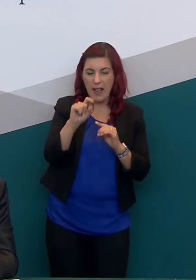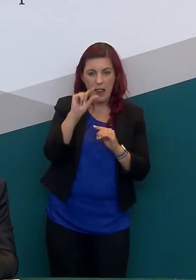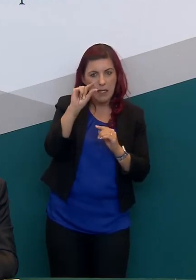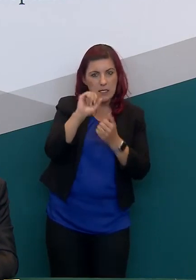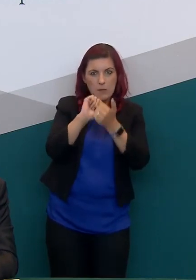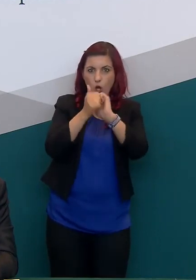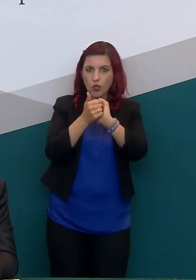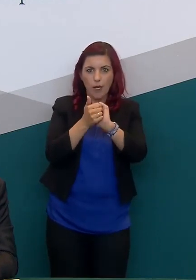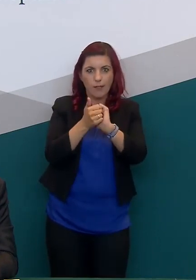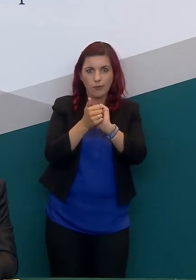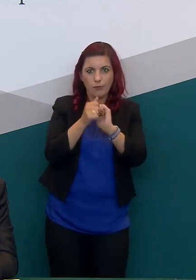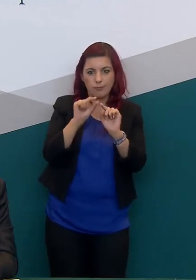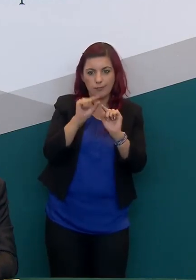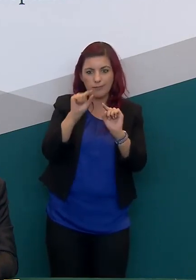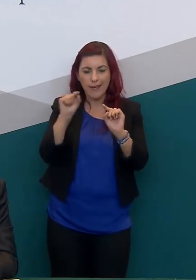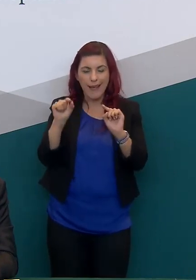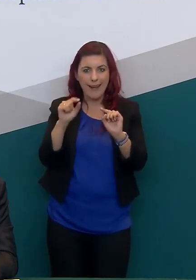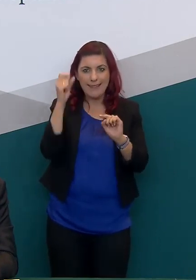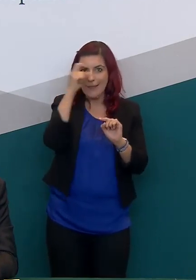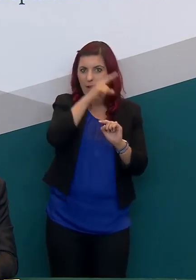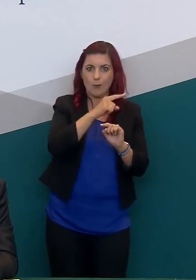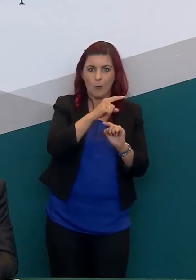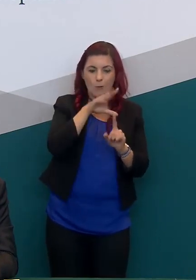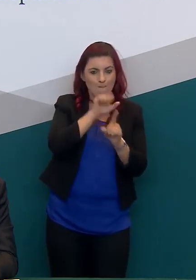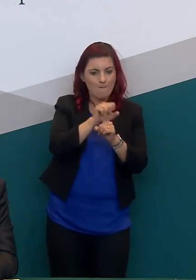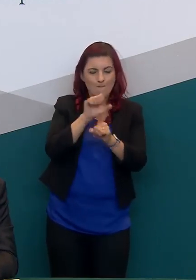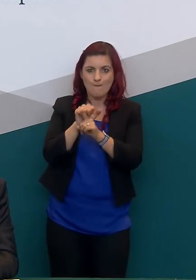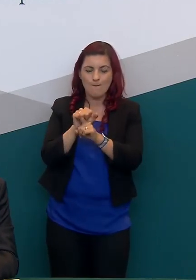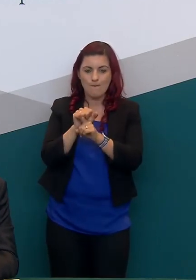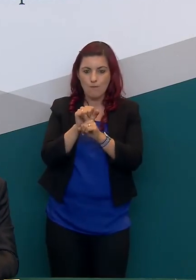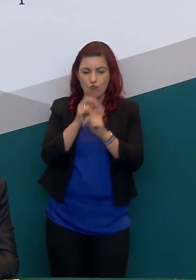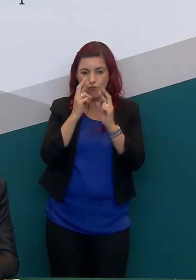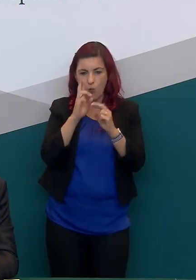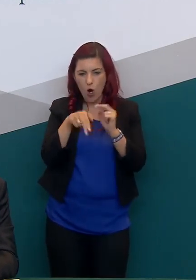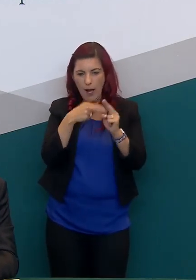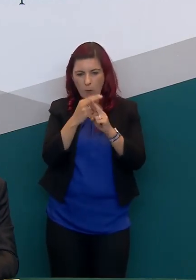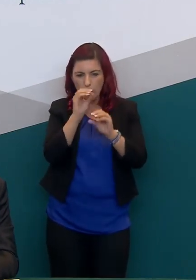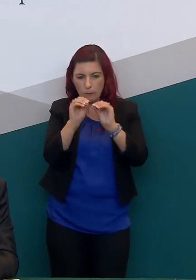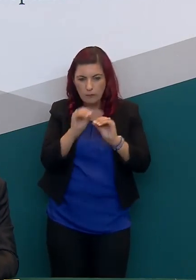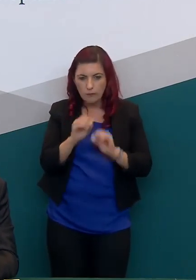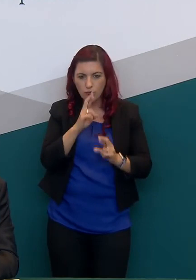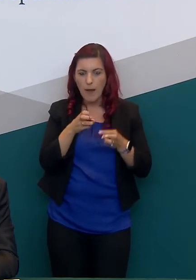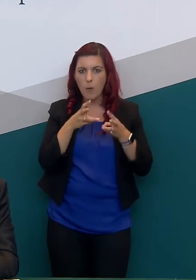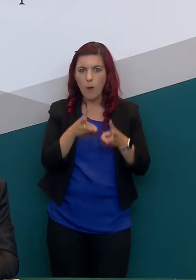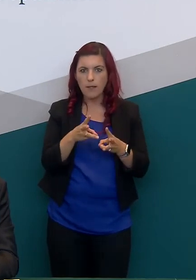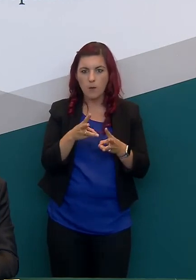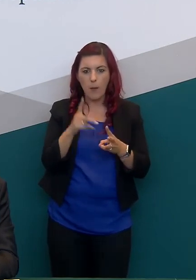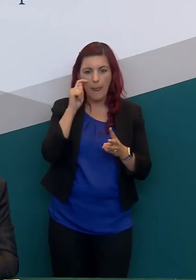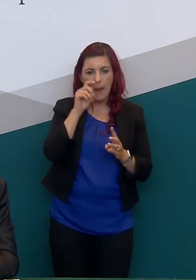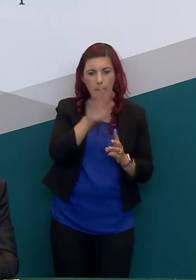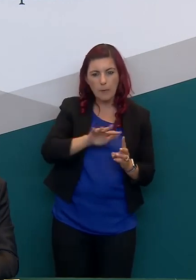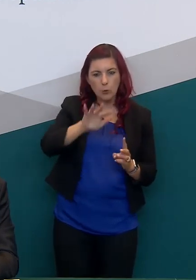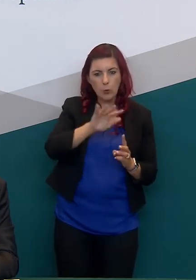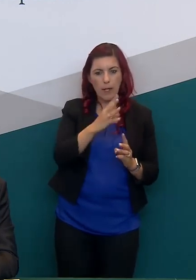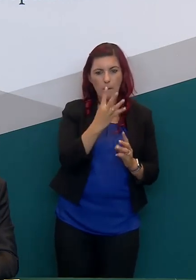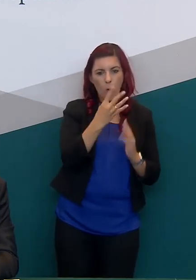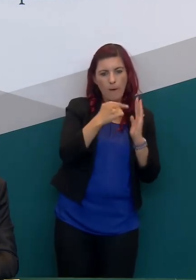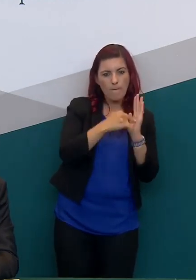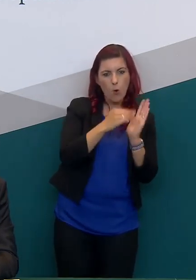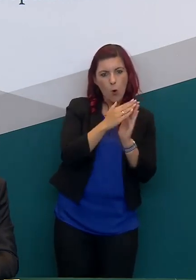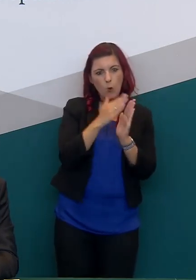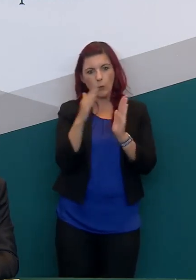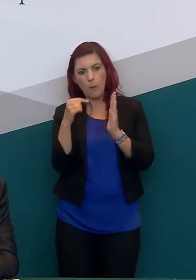say, it's difficult to estimate under these circumstances. So we're looking at a reproduction number somewhere between 0.4 and 0.7,